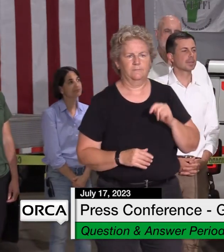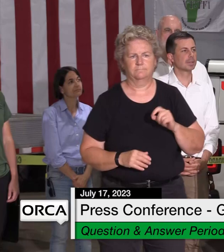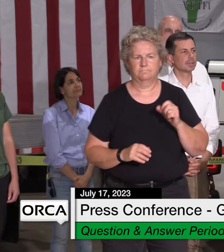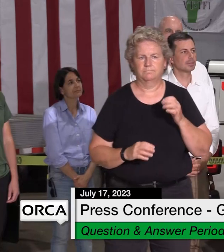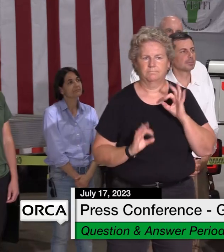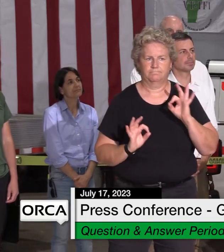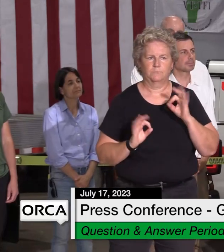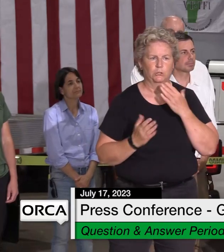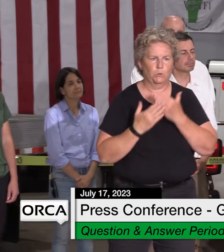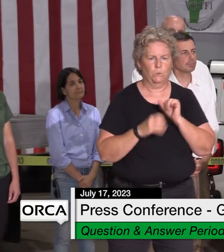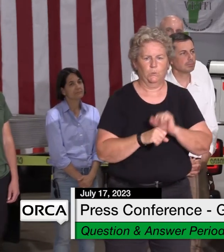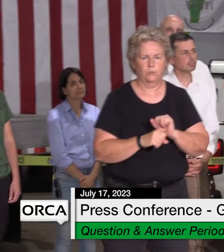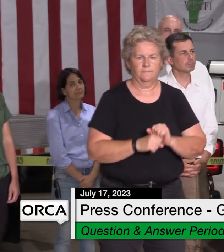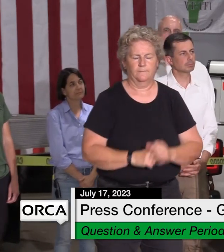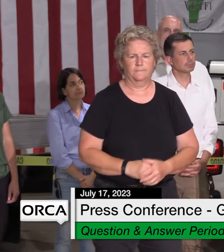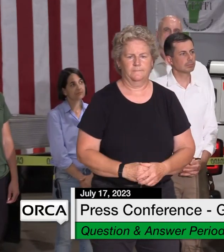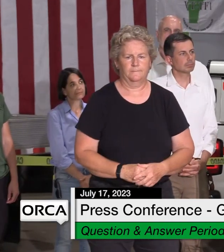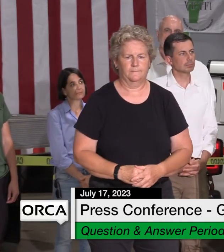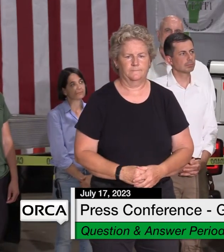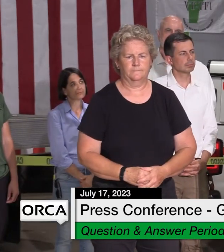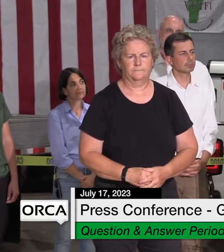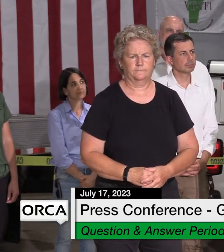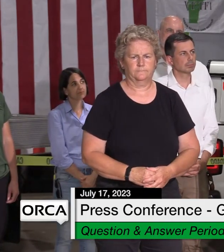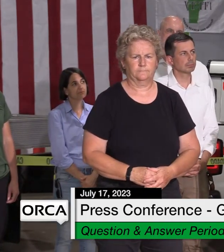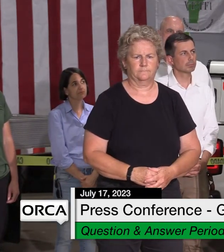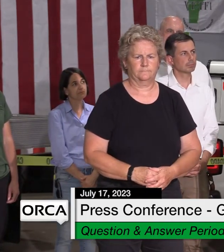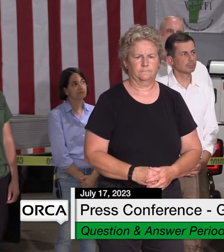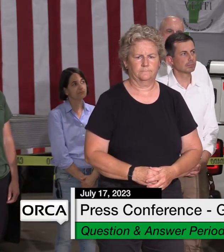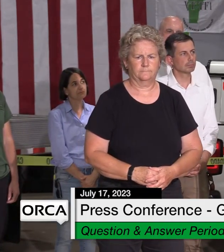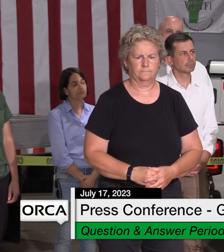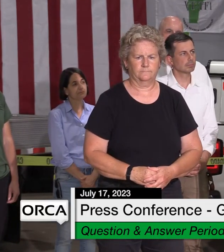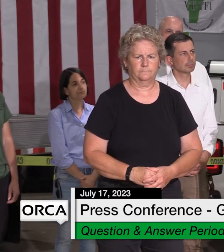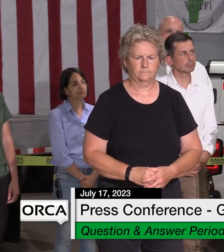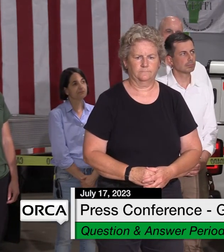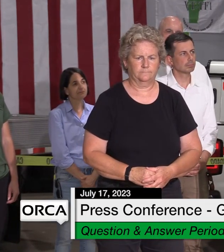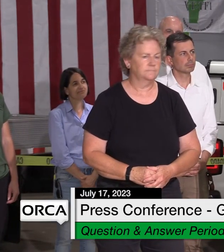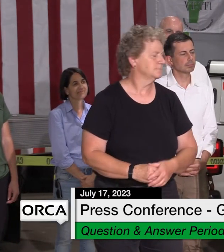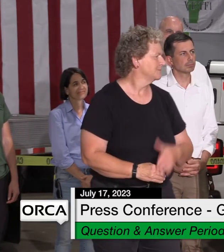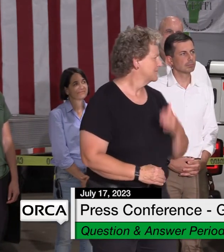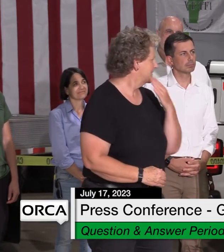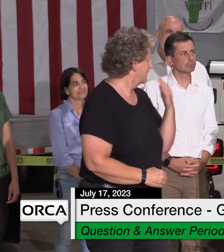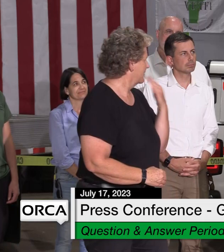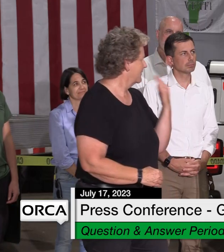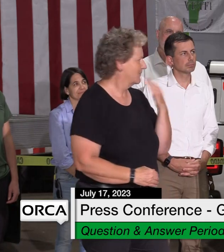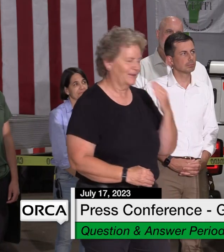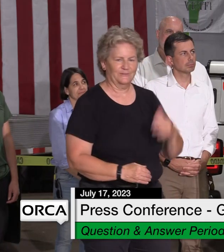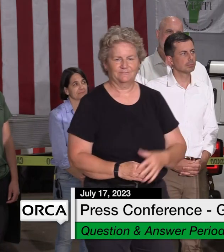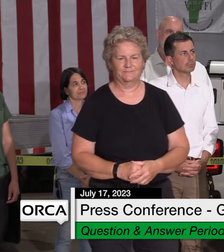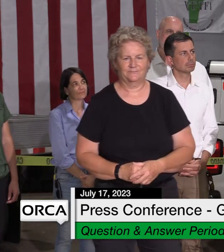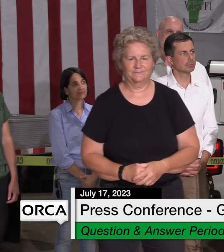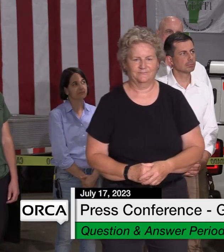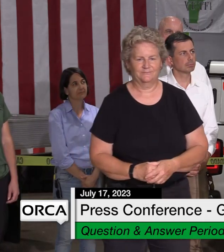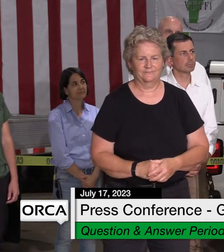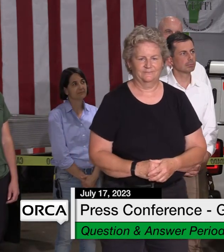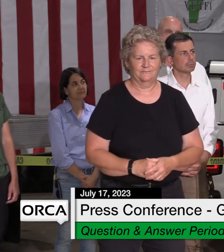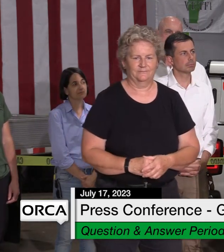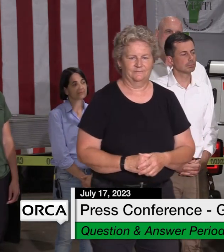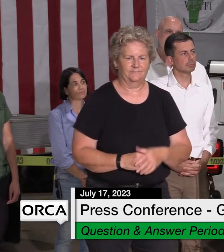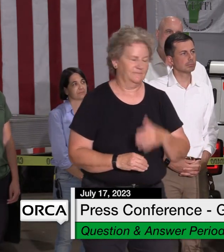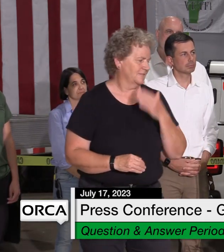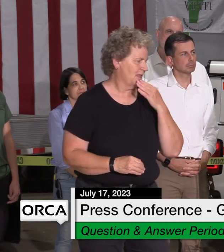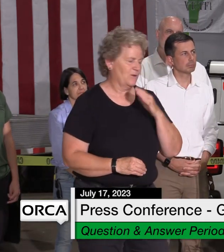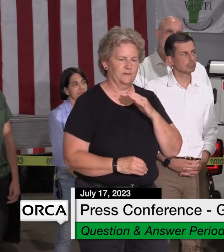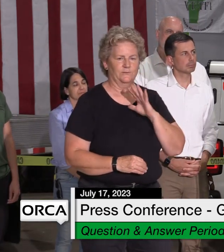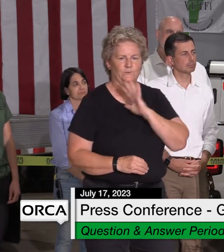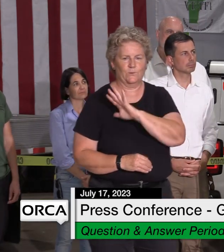Thank you all very much. And I really do want to give my sincere thanks to Secretary Pete and his team and all of the SEOC